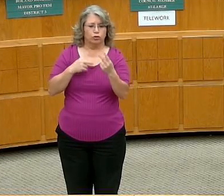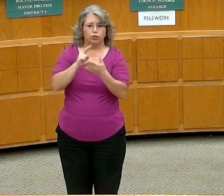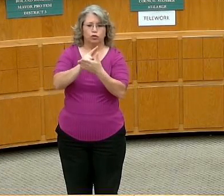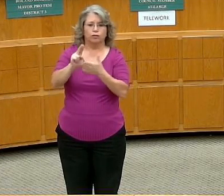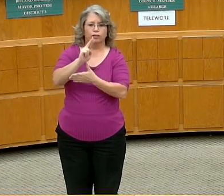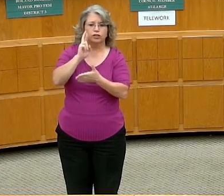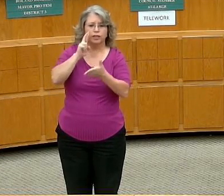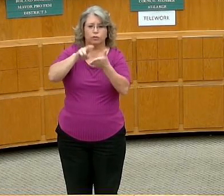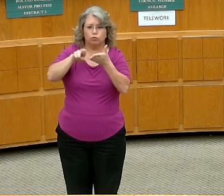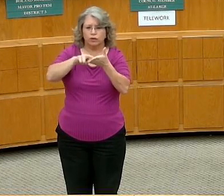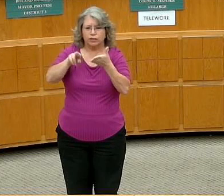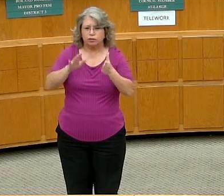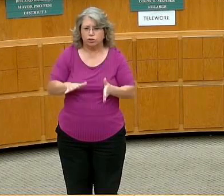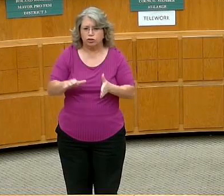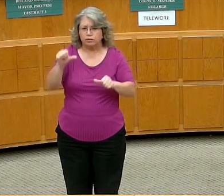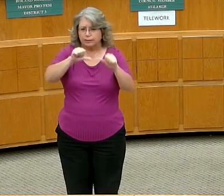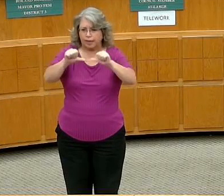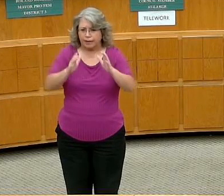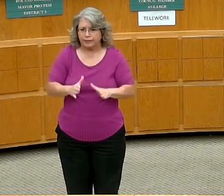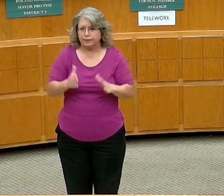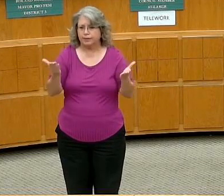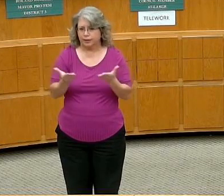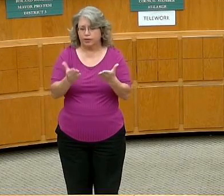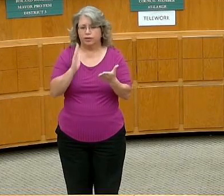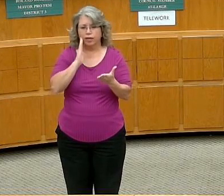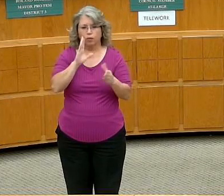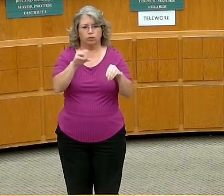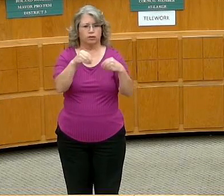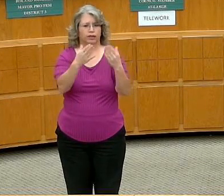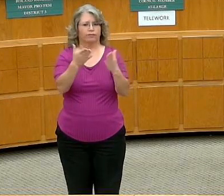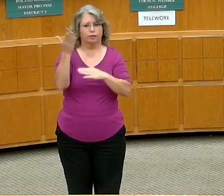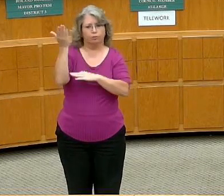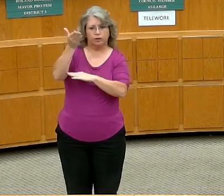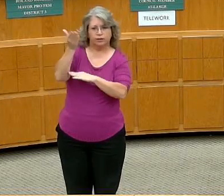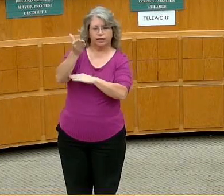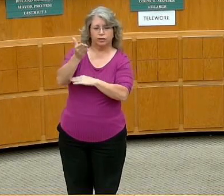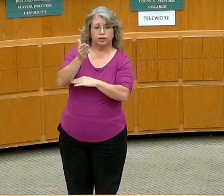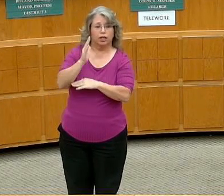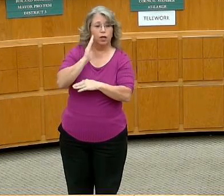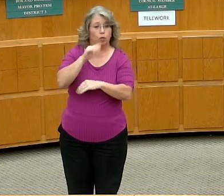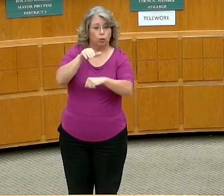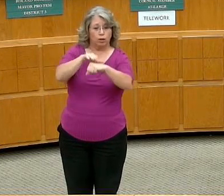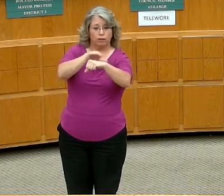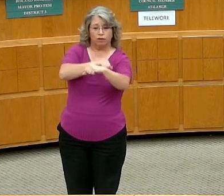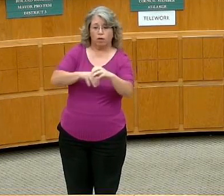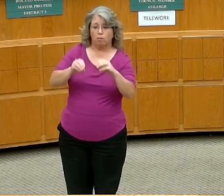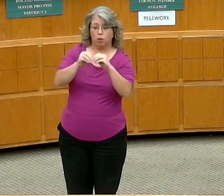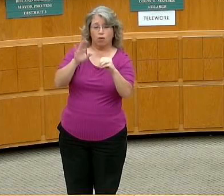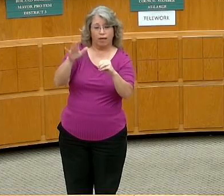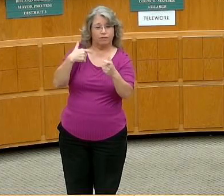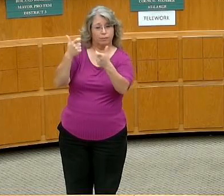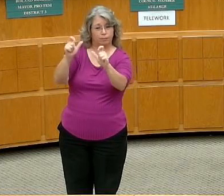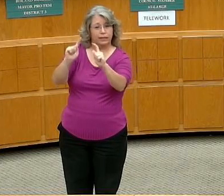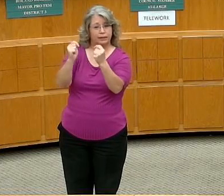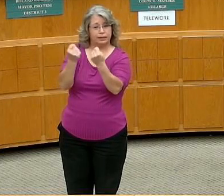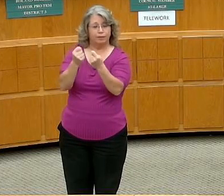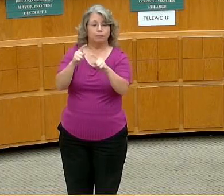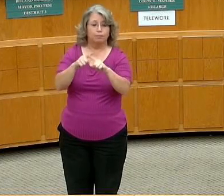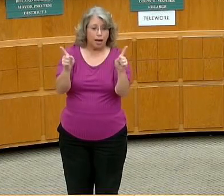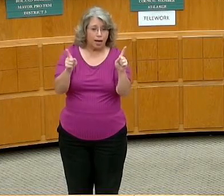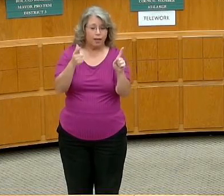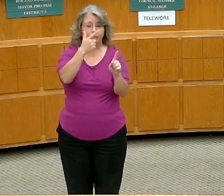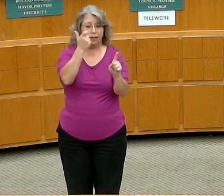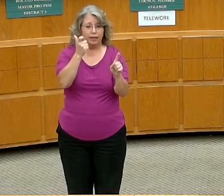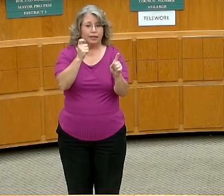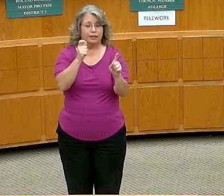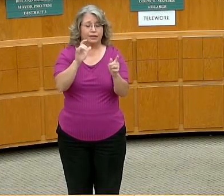here this afternoon that are going to present the presentation. And we would have had more. Their team's pretty big, but because of the